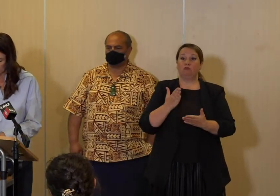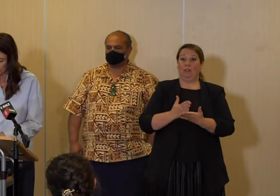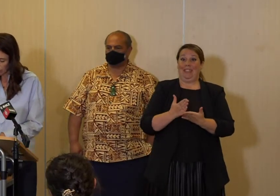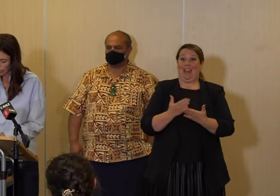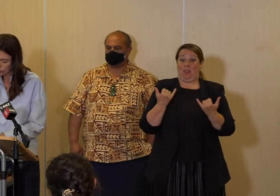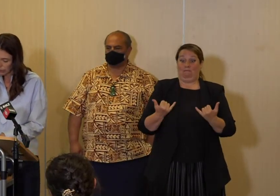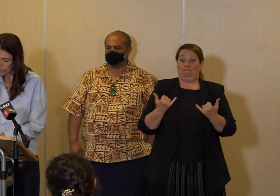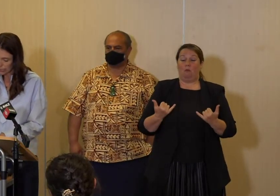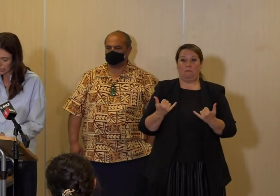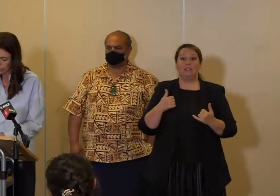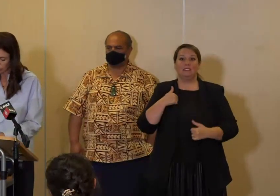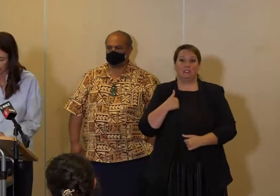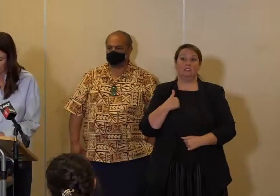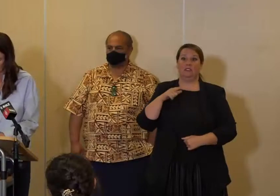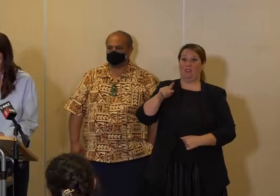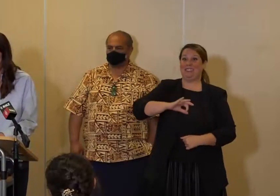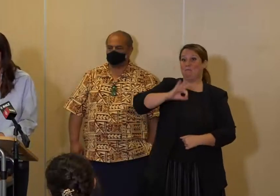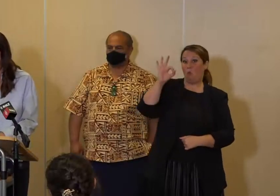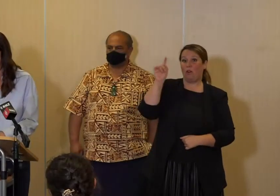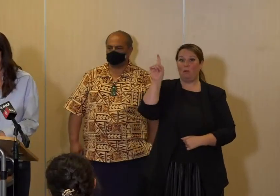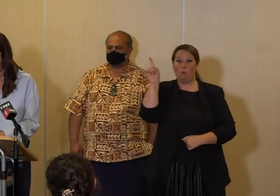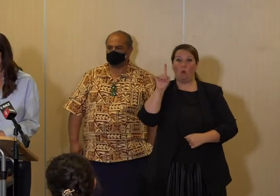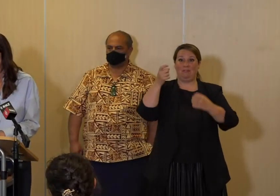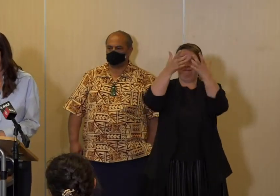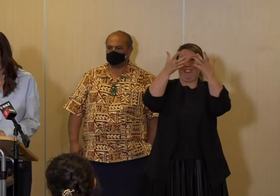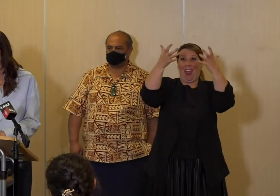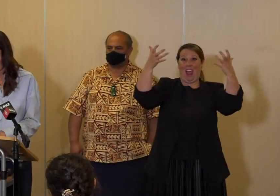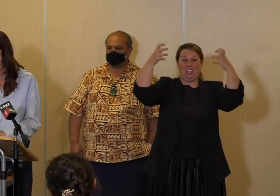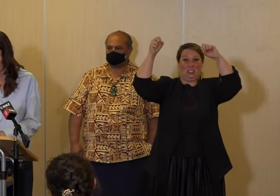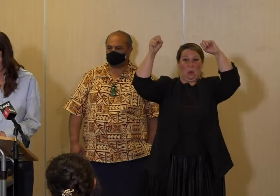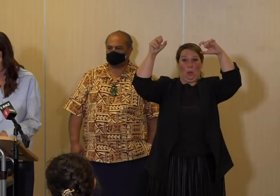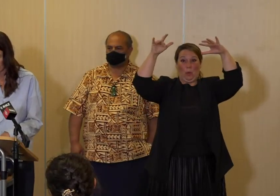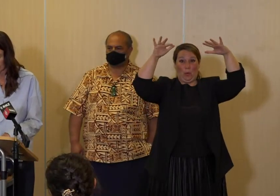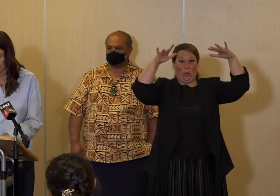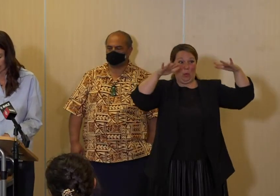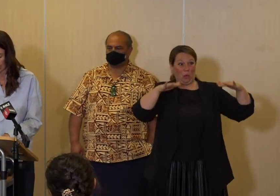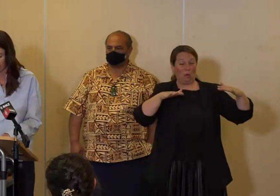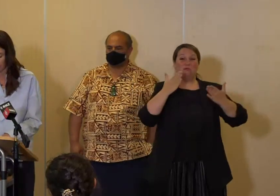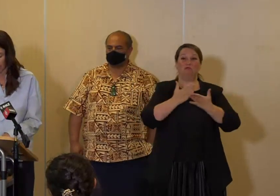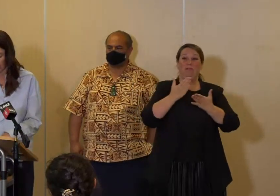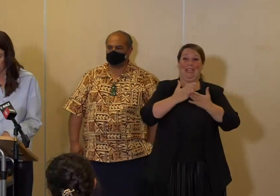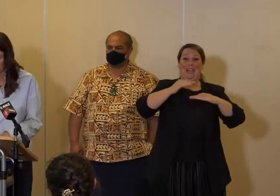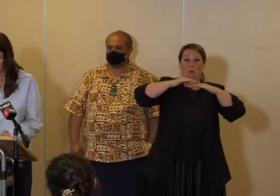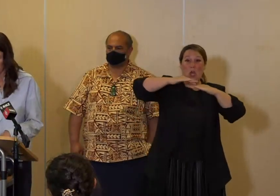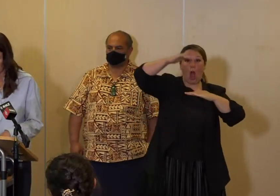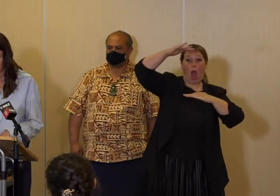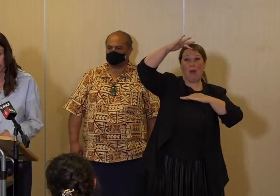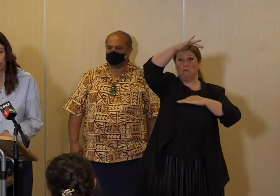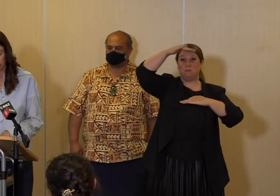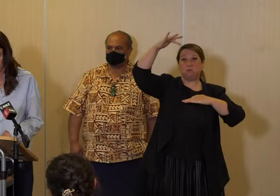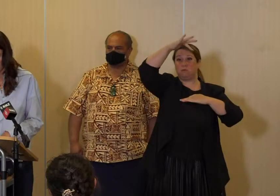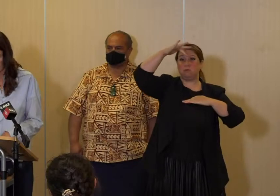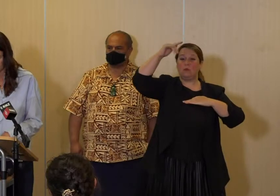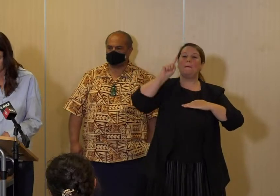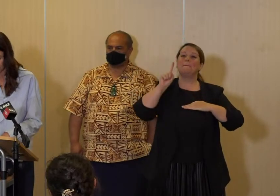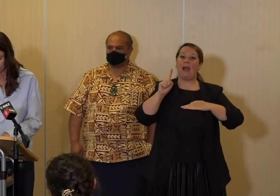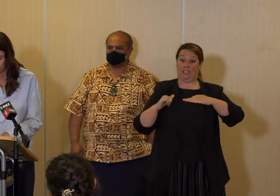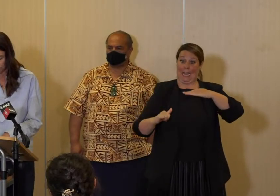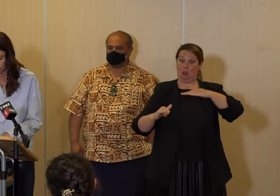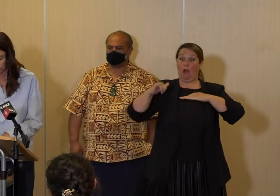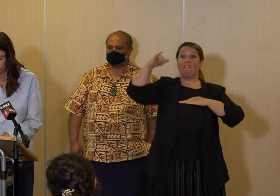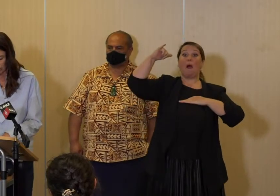clouds were estimated to be 63,000 feet, higher than an RNZ aircraft can fly.